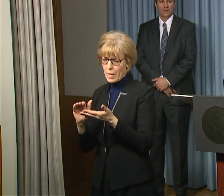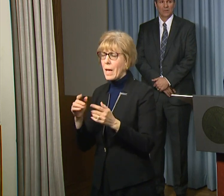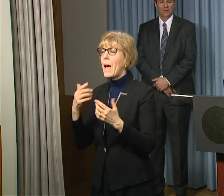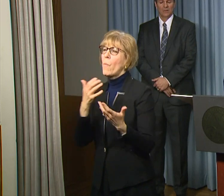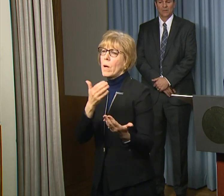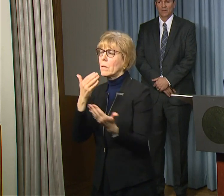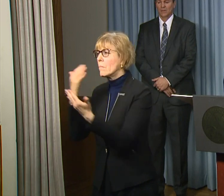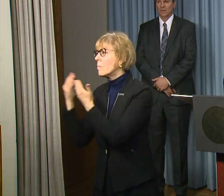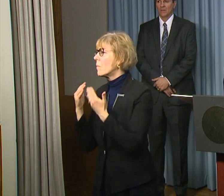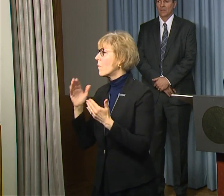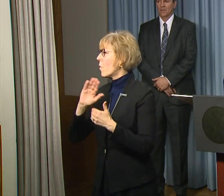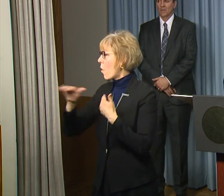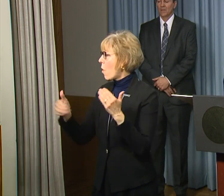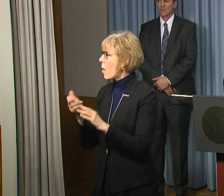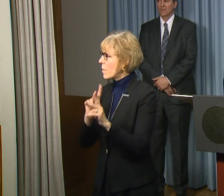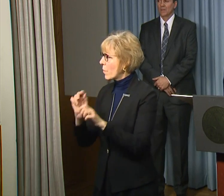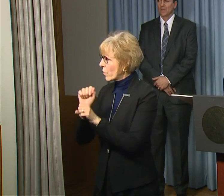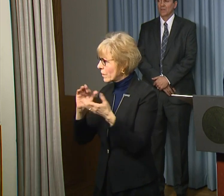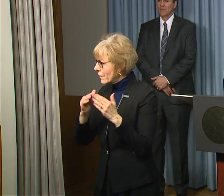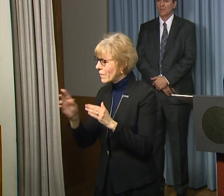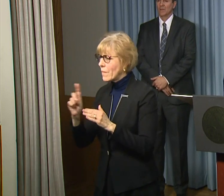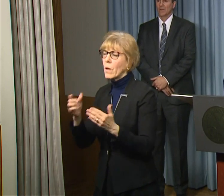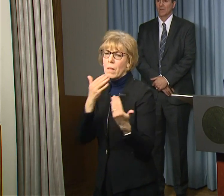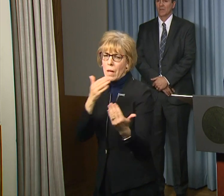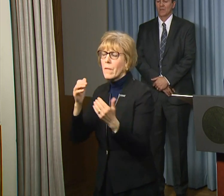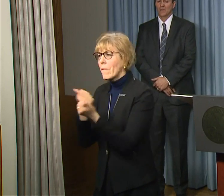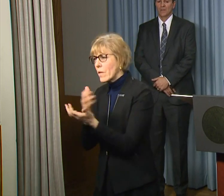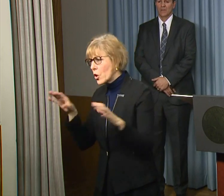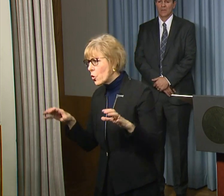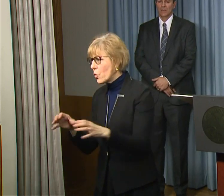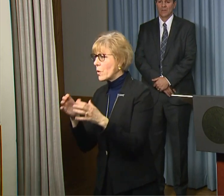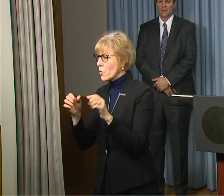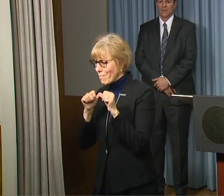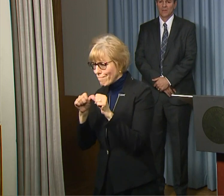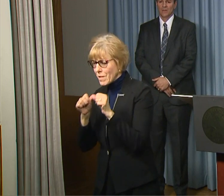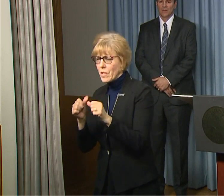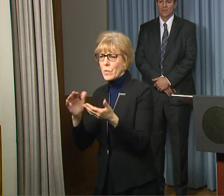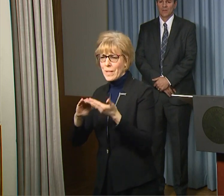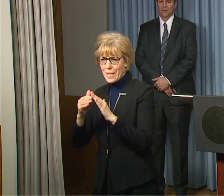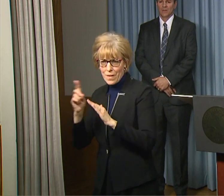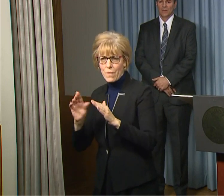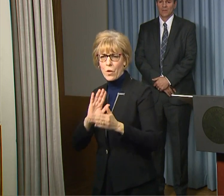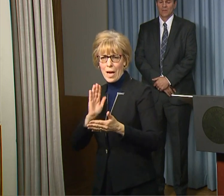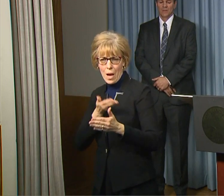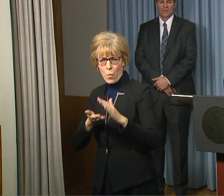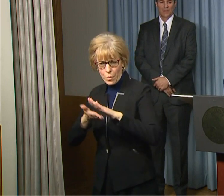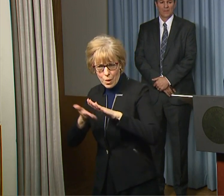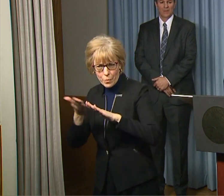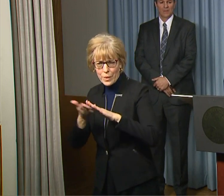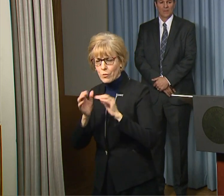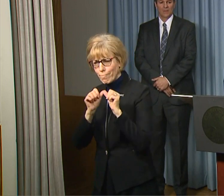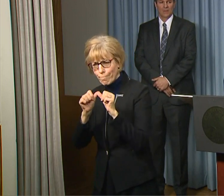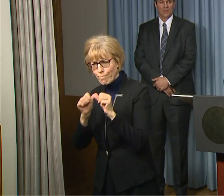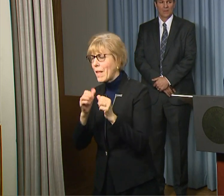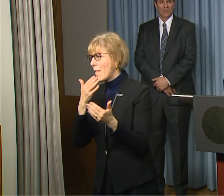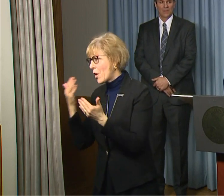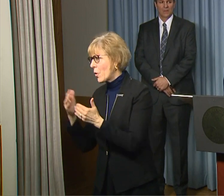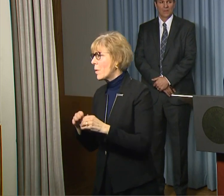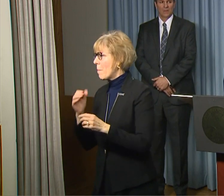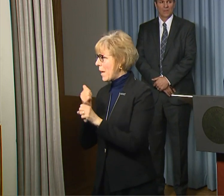for all that they're doing to keep the city functioning and making sure we're able to deliver basic services to the people of Denver. We also want to thank our grocery